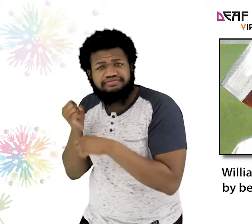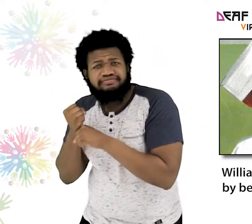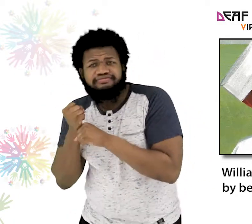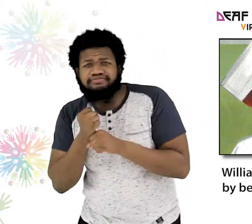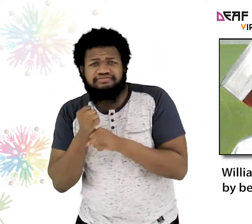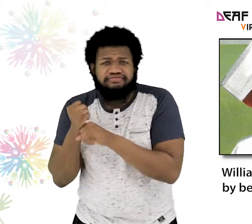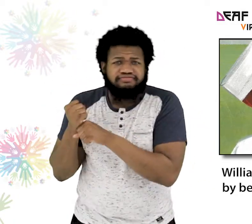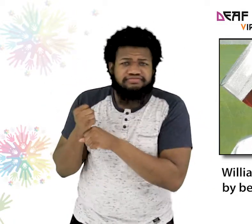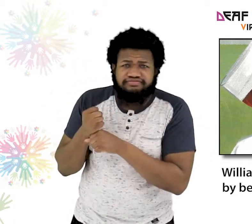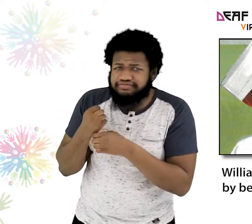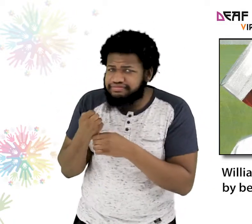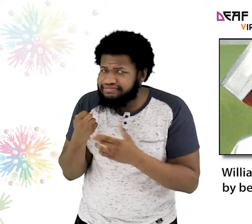thought that they were balls.